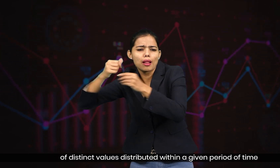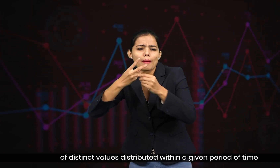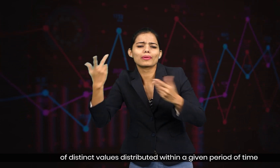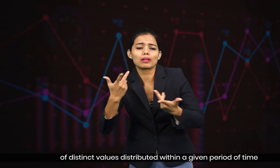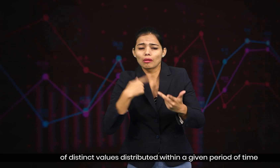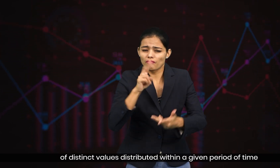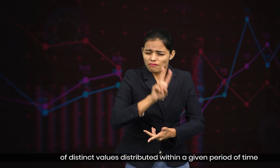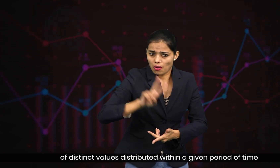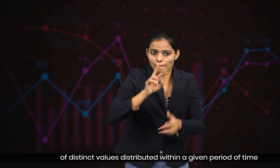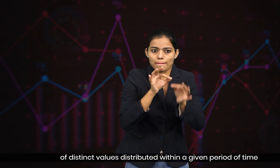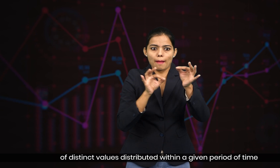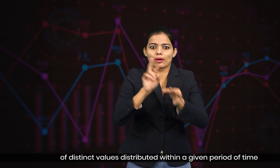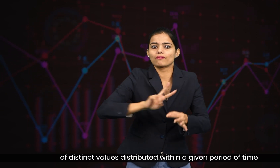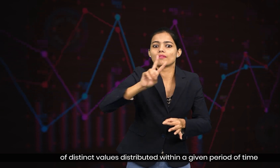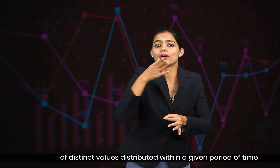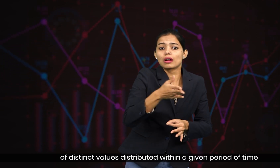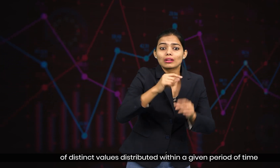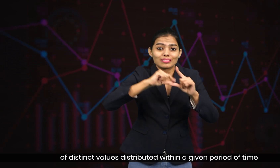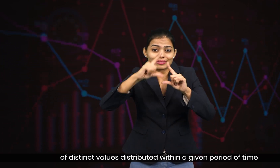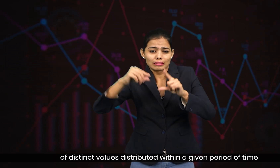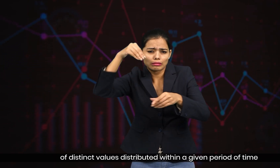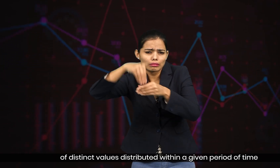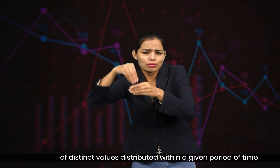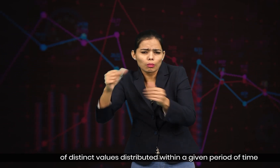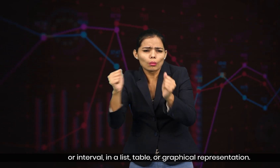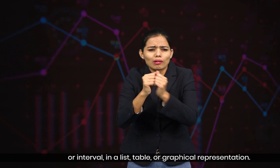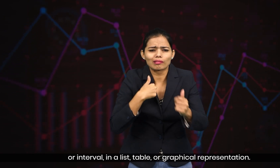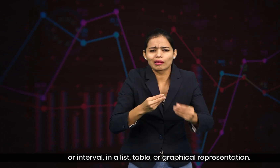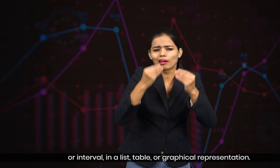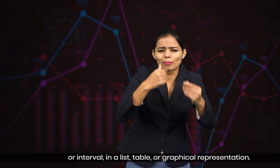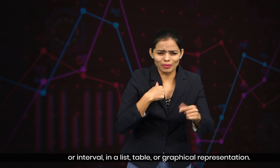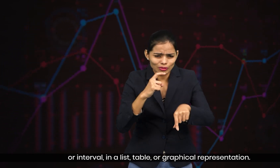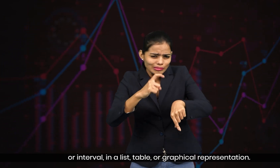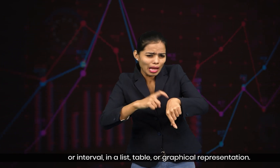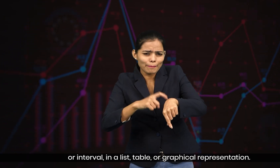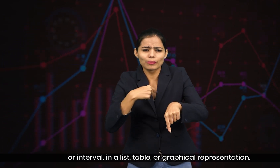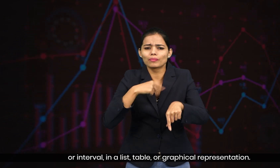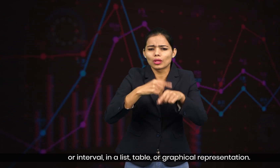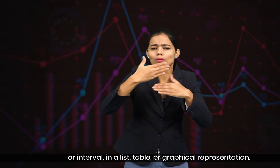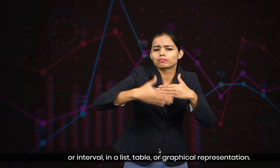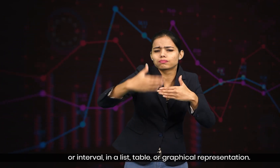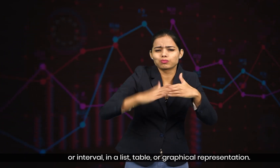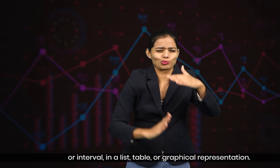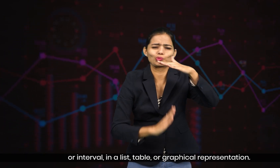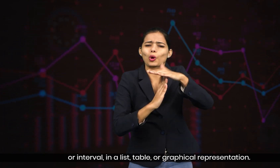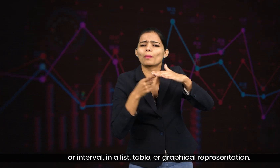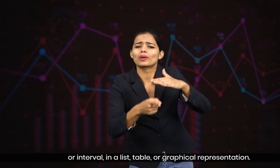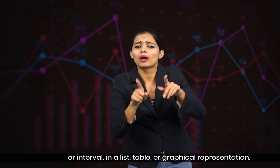values distributed within a given period of time or interval in a list, table or